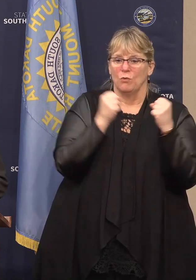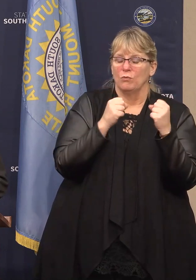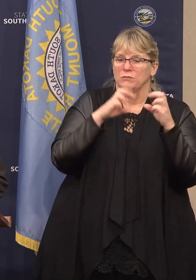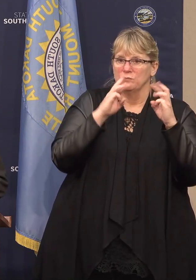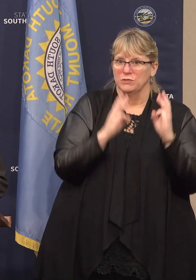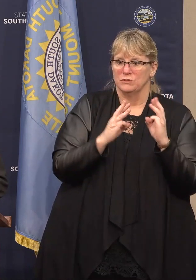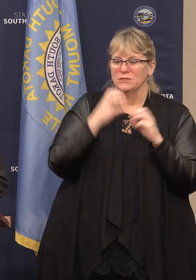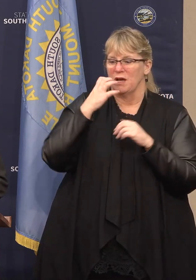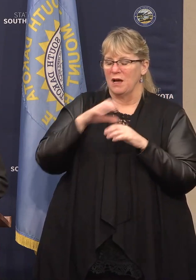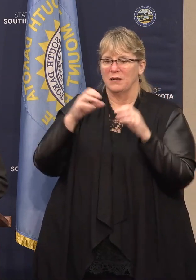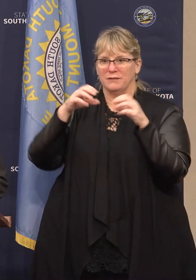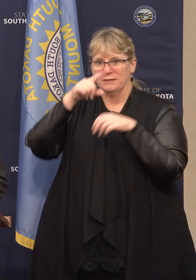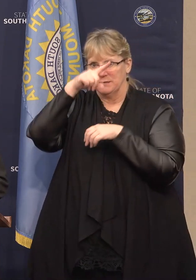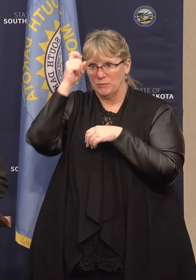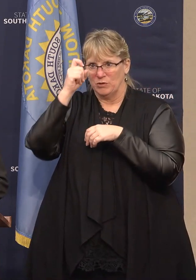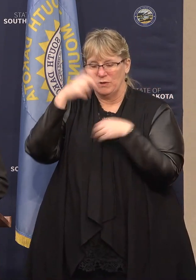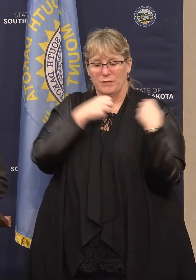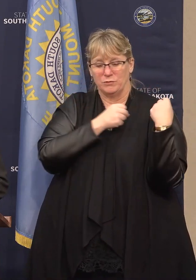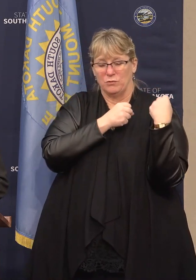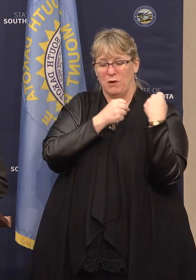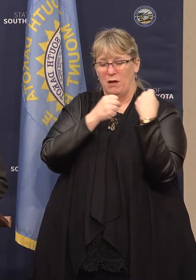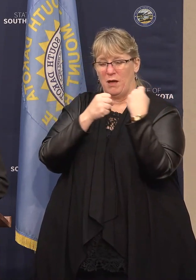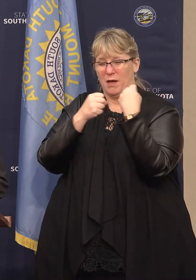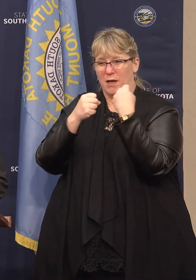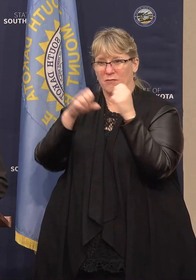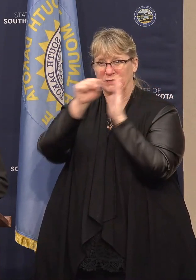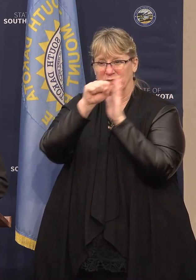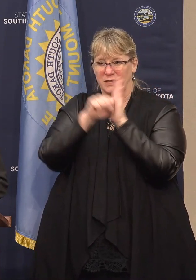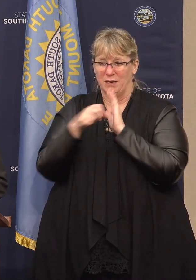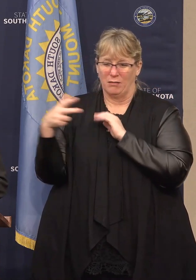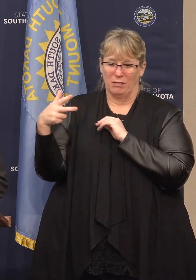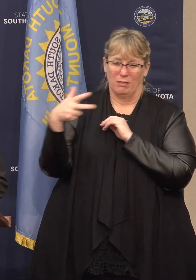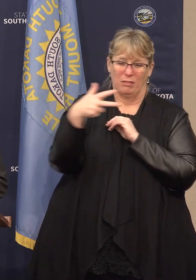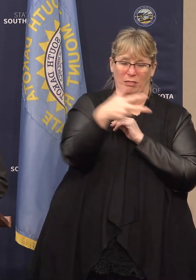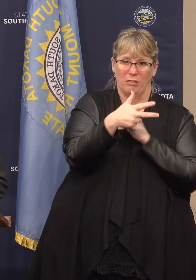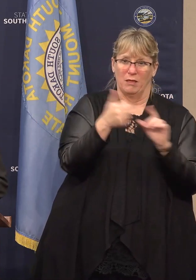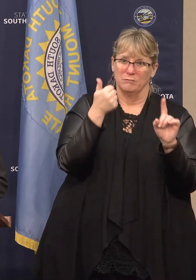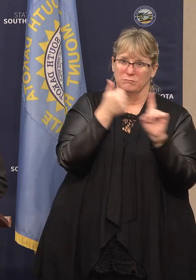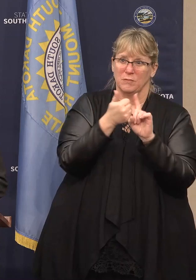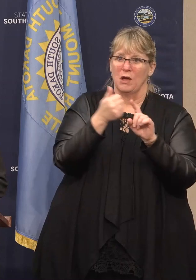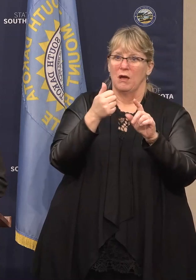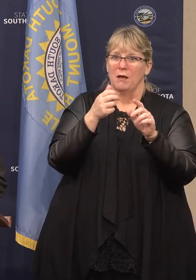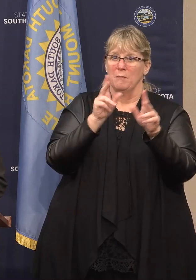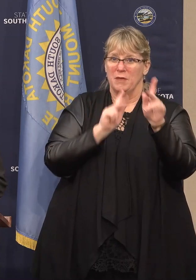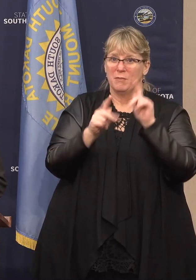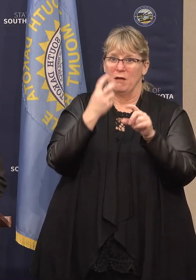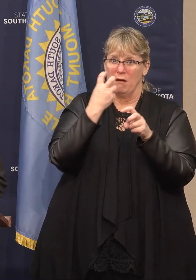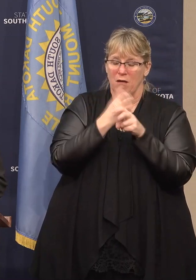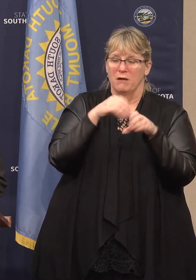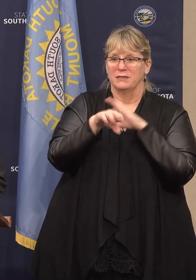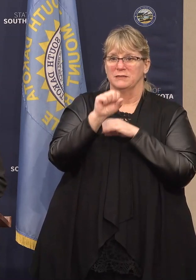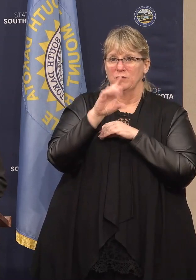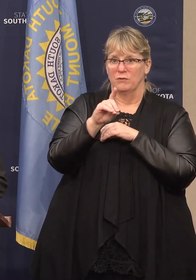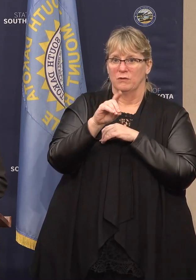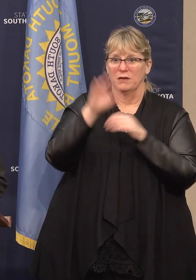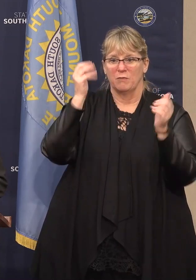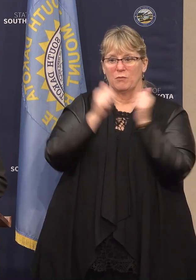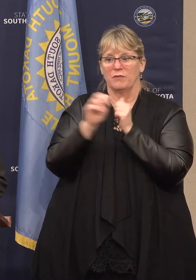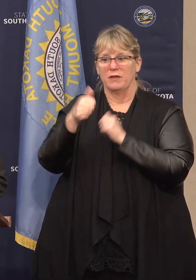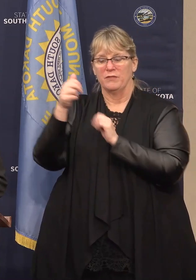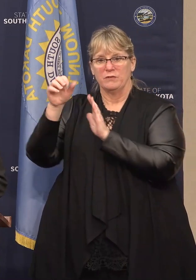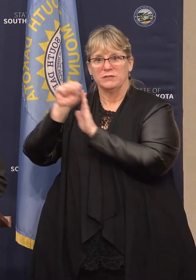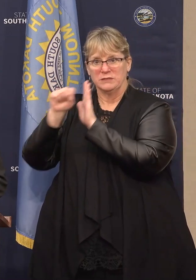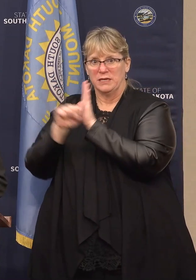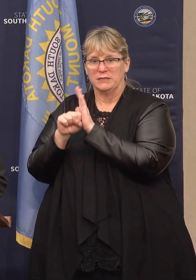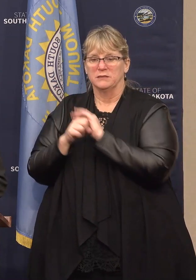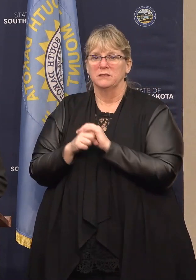drive anywhere. Therefore, families here, when energy costs increase, it hits them harder than it does virtually any other family in any other state. So